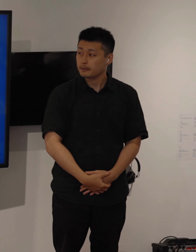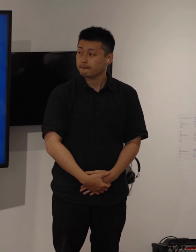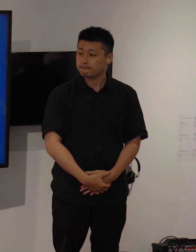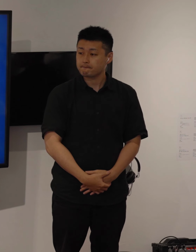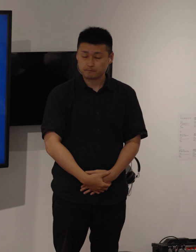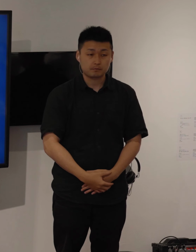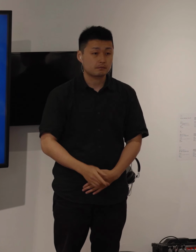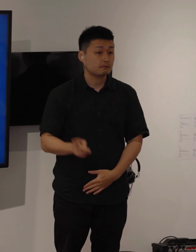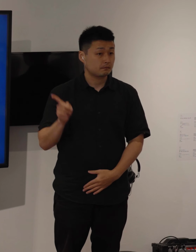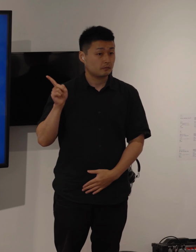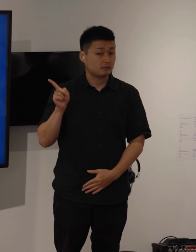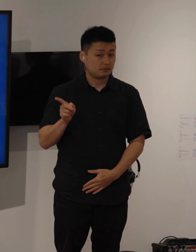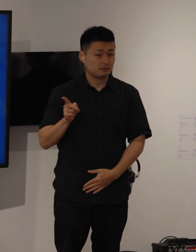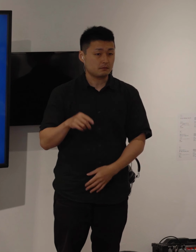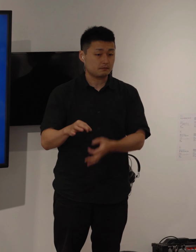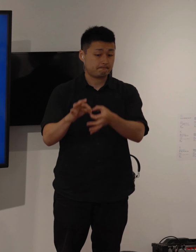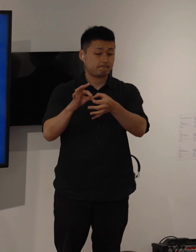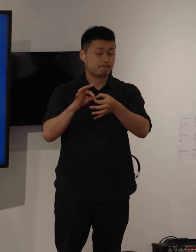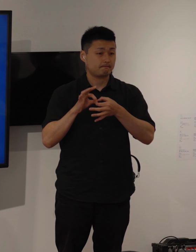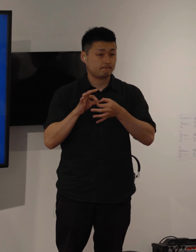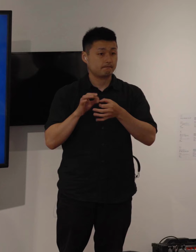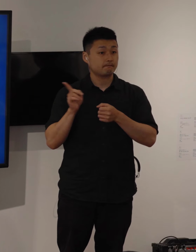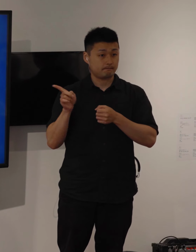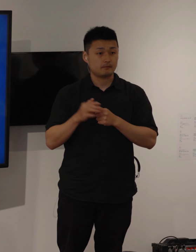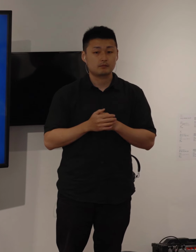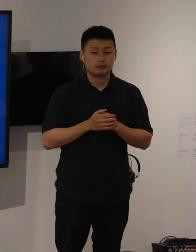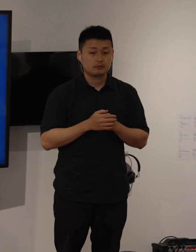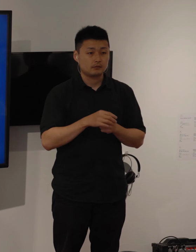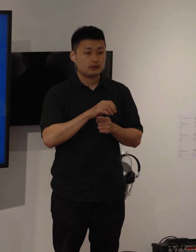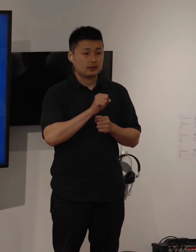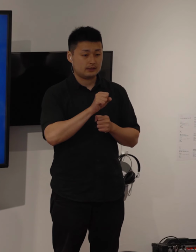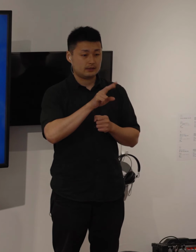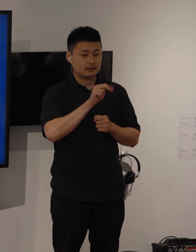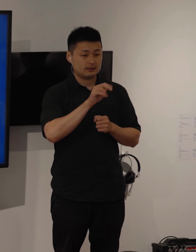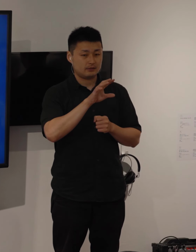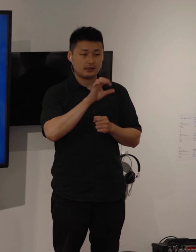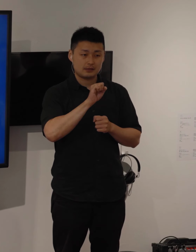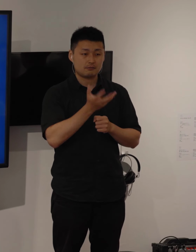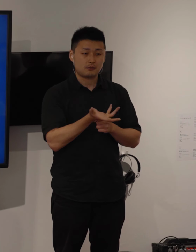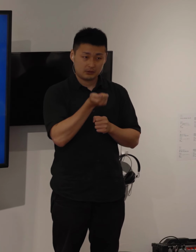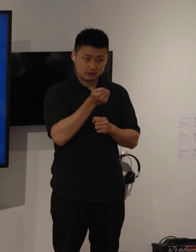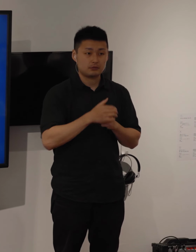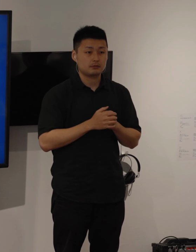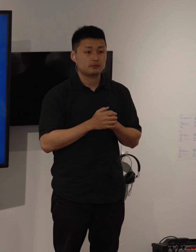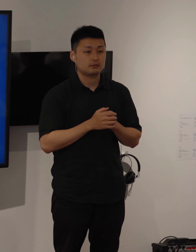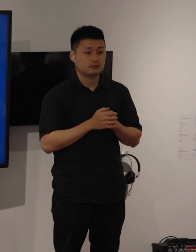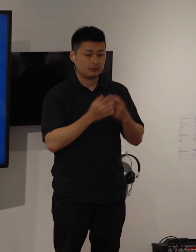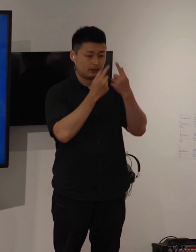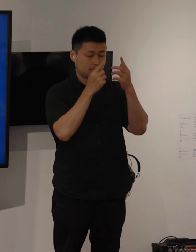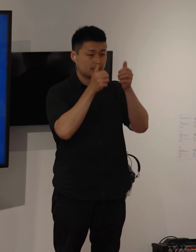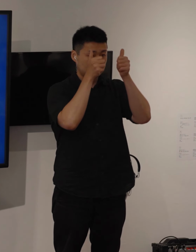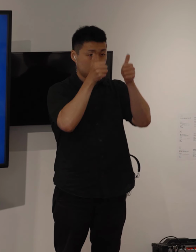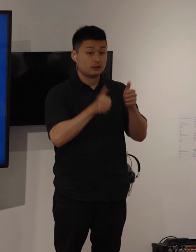me. You can find me on social media. You can look more about me on my website. There is sign